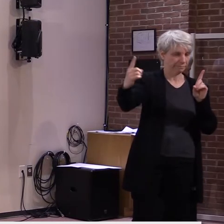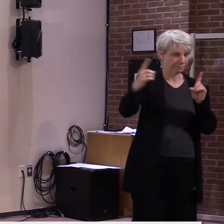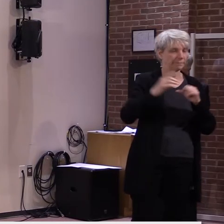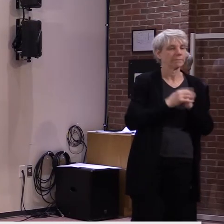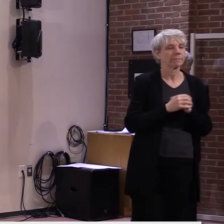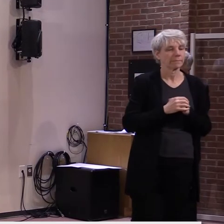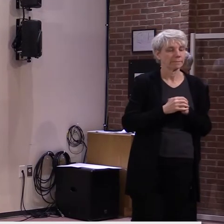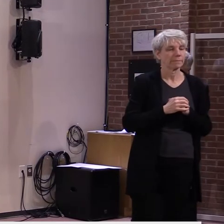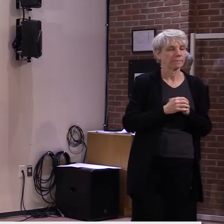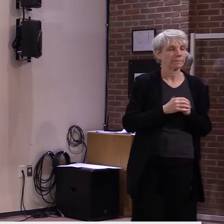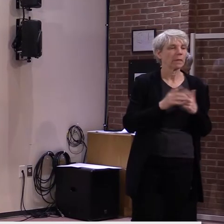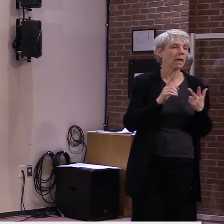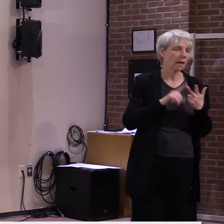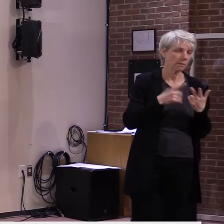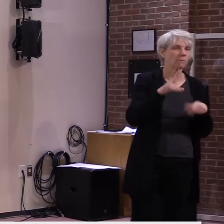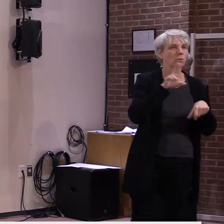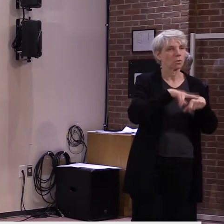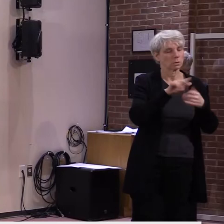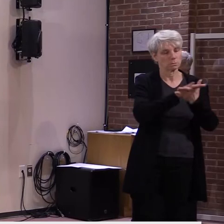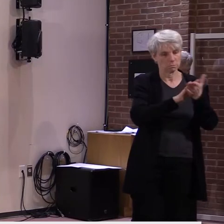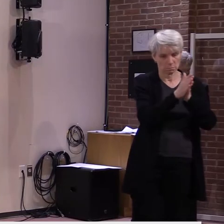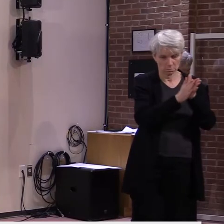course the hygiene requirements.